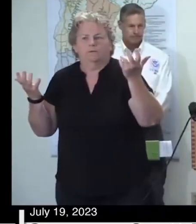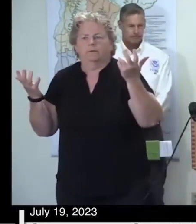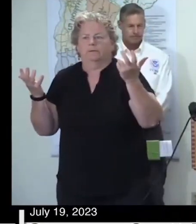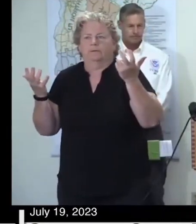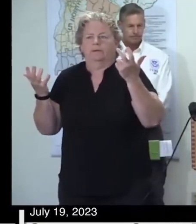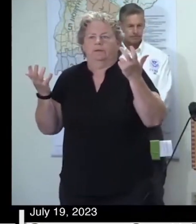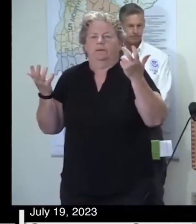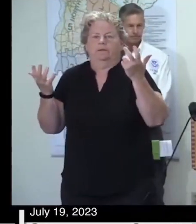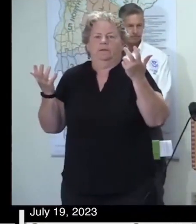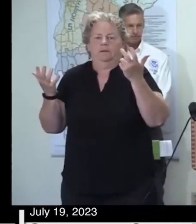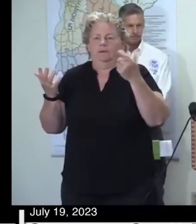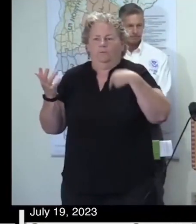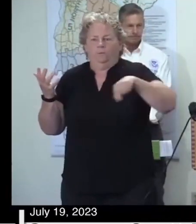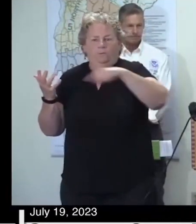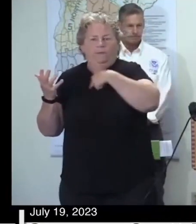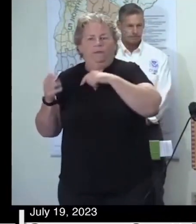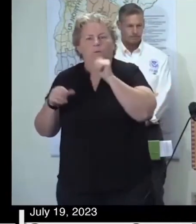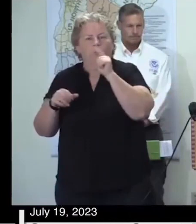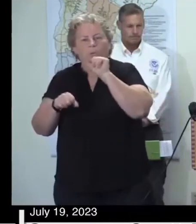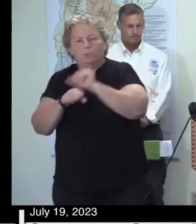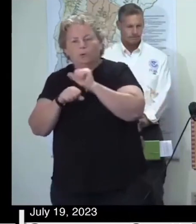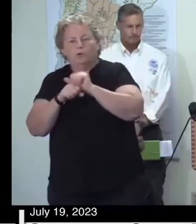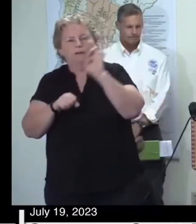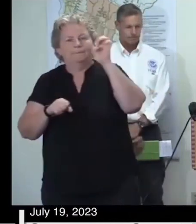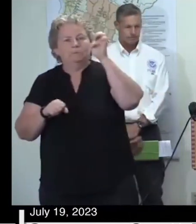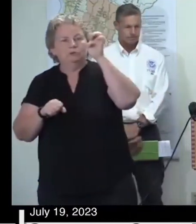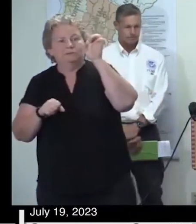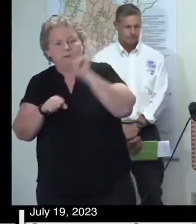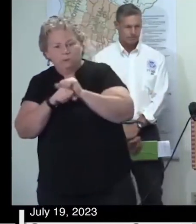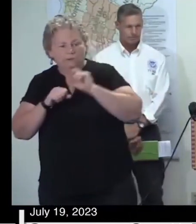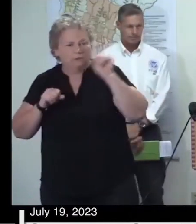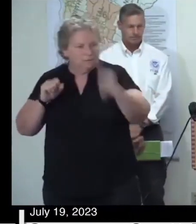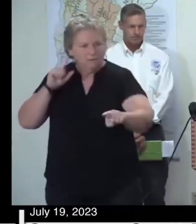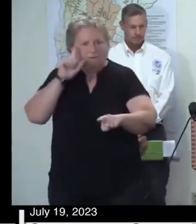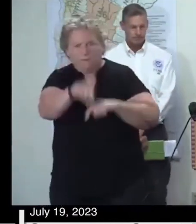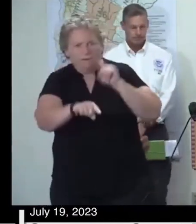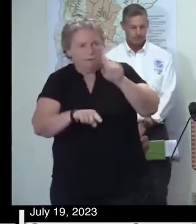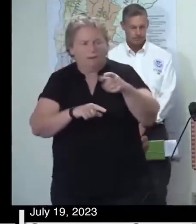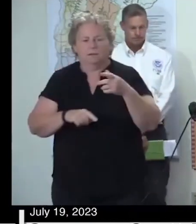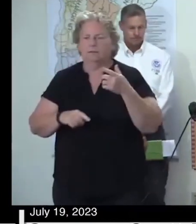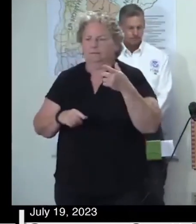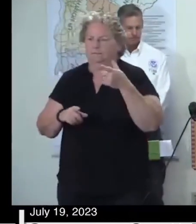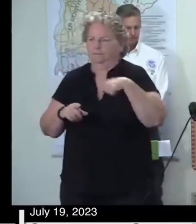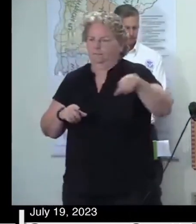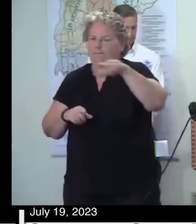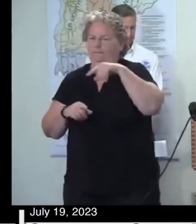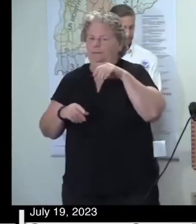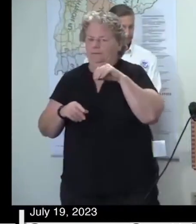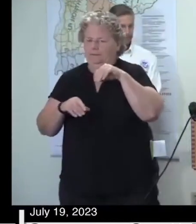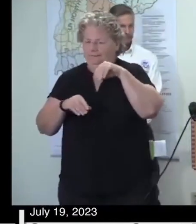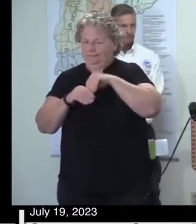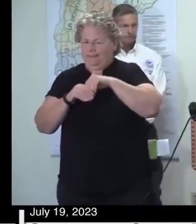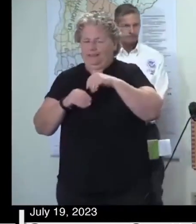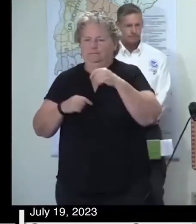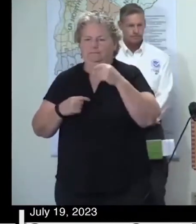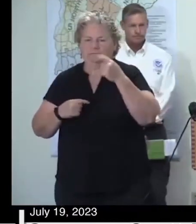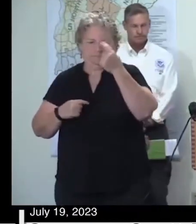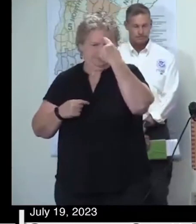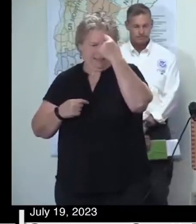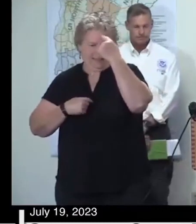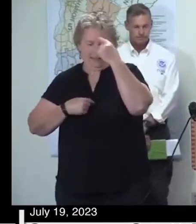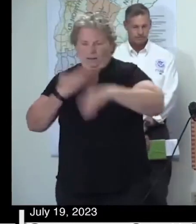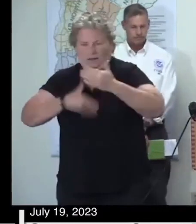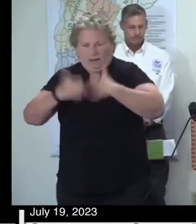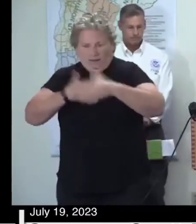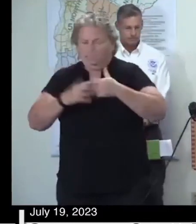we come together to rebuild what was damaged and lost, I want to emphasize the importance of prioritizing the